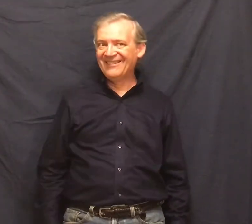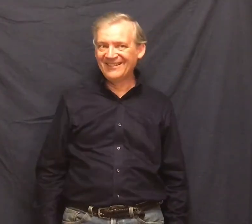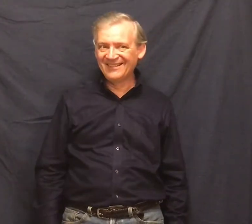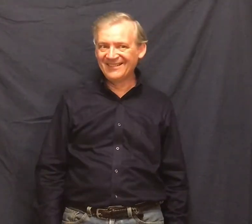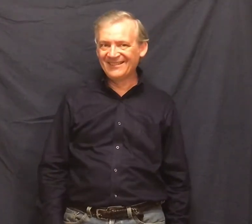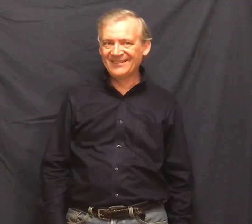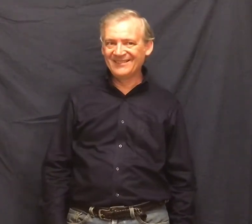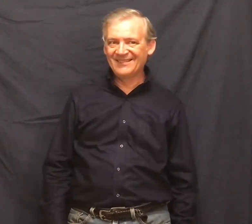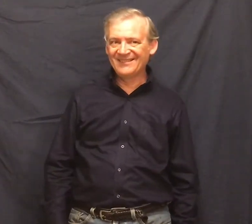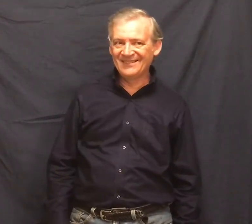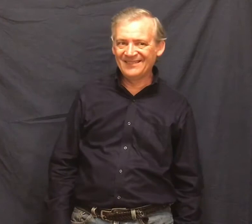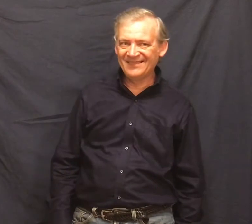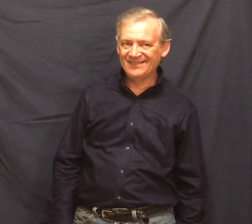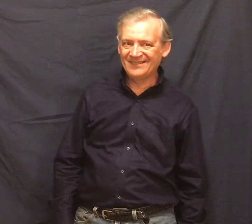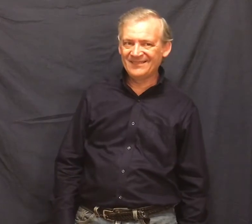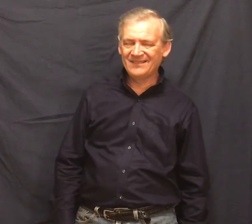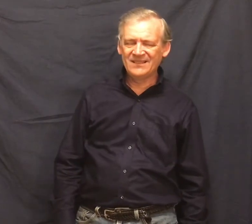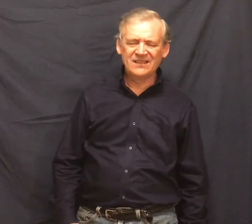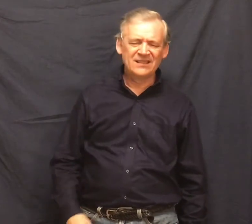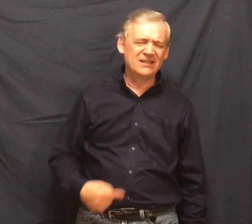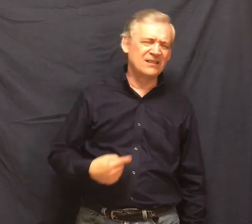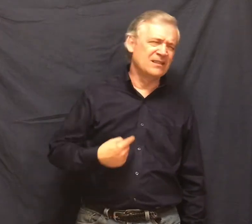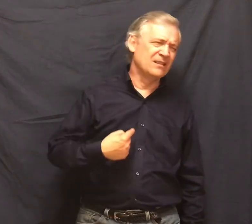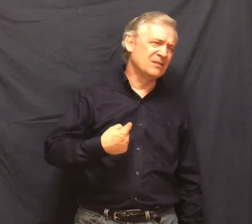Got a bad gut ache, said Candy.